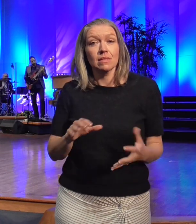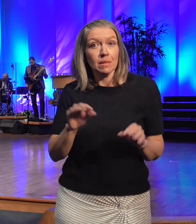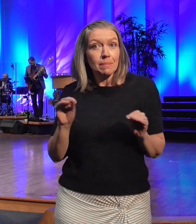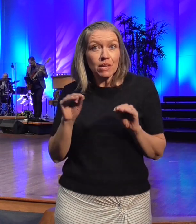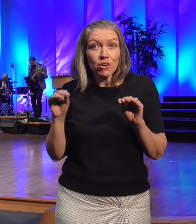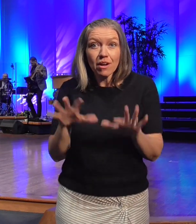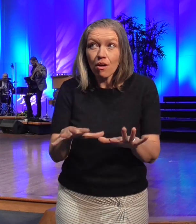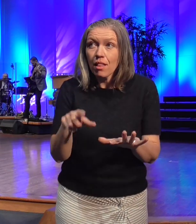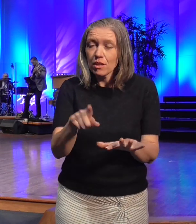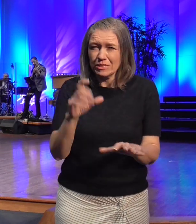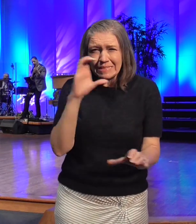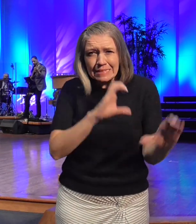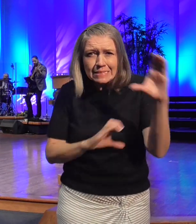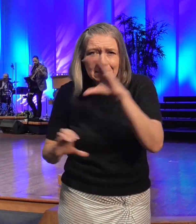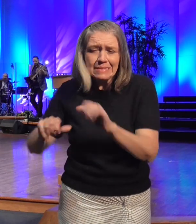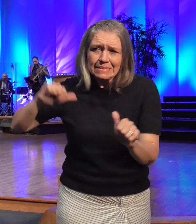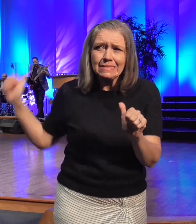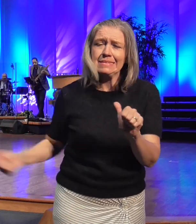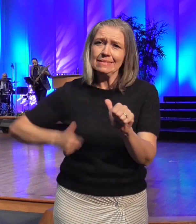miracle we've tried to